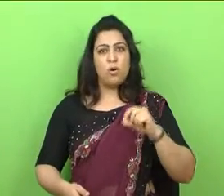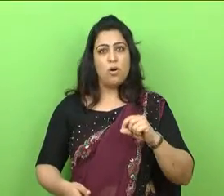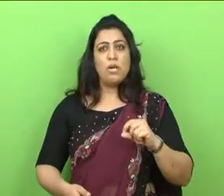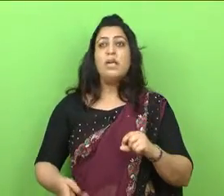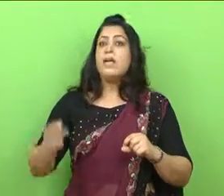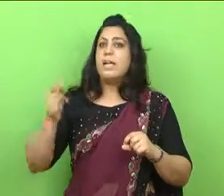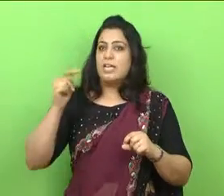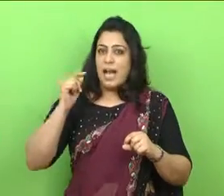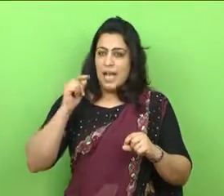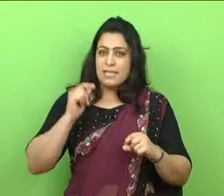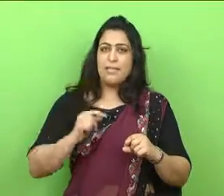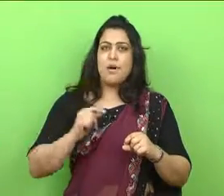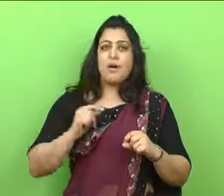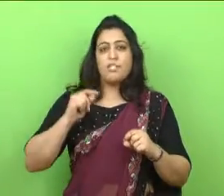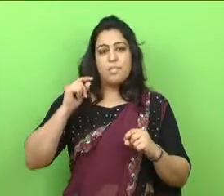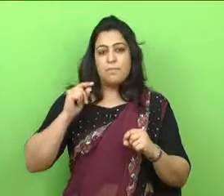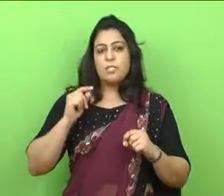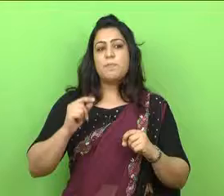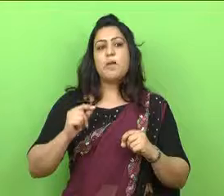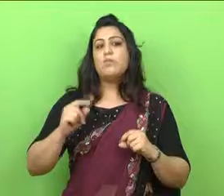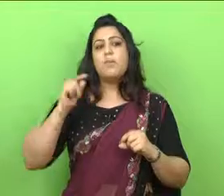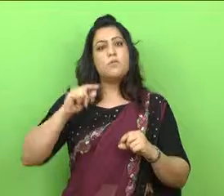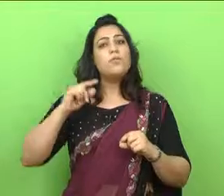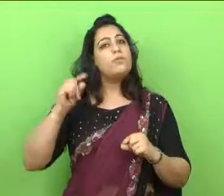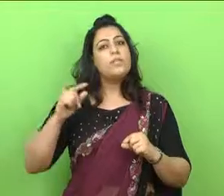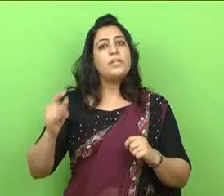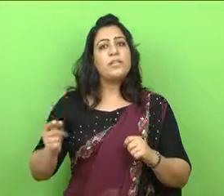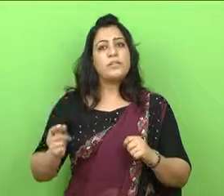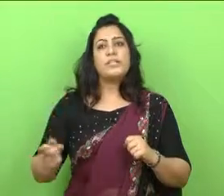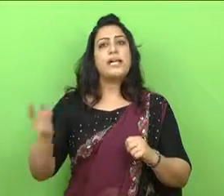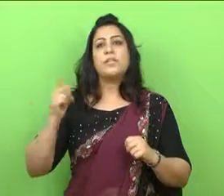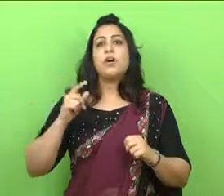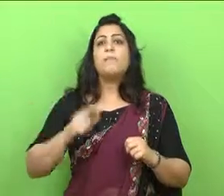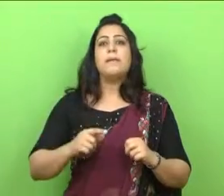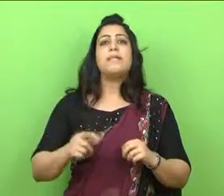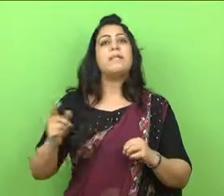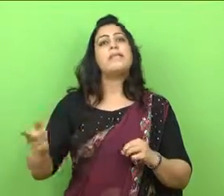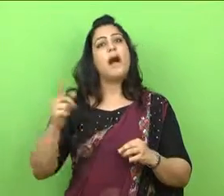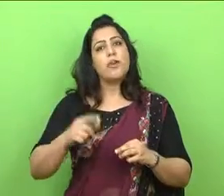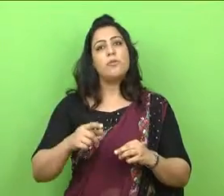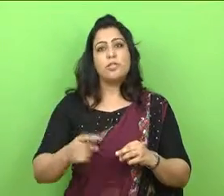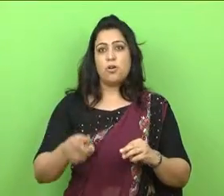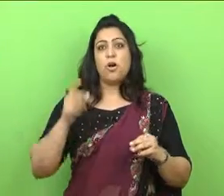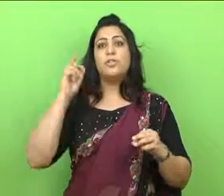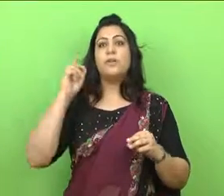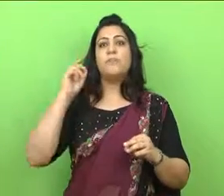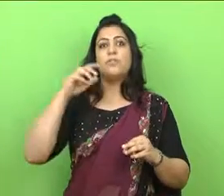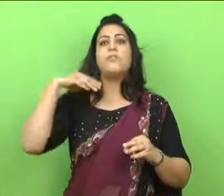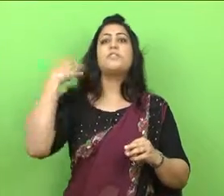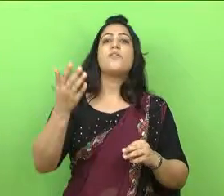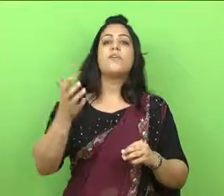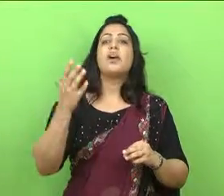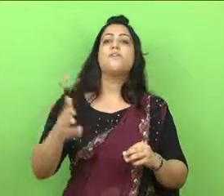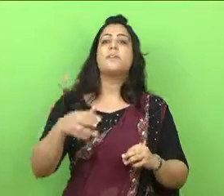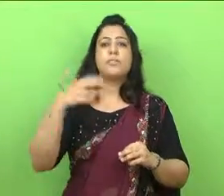law. Just because we don't know the reasons, that does not mean that the argument or the reason of the government is